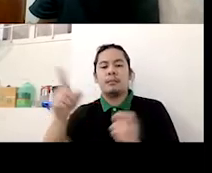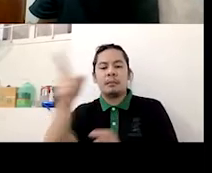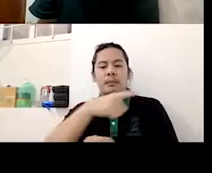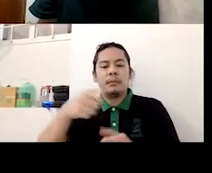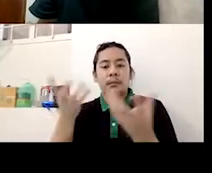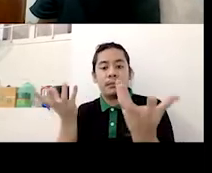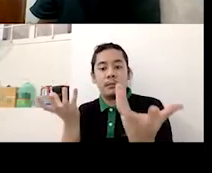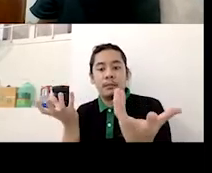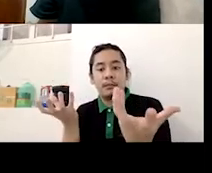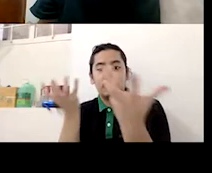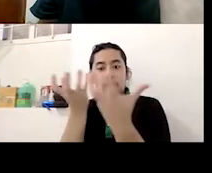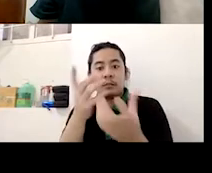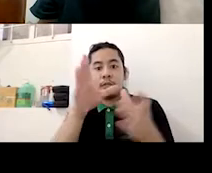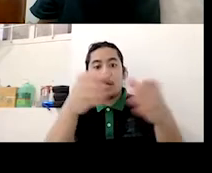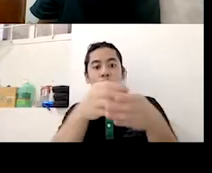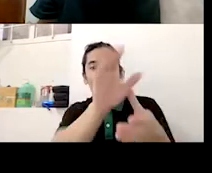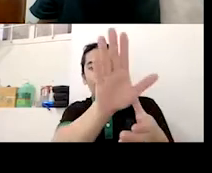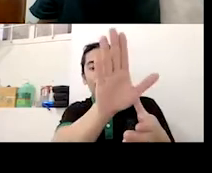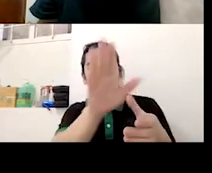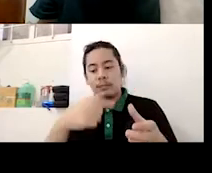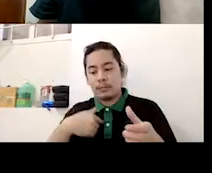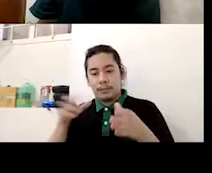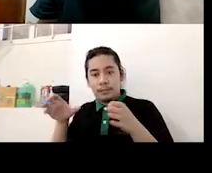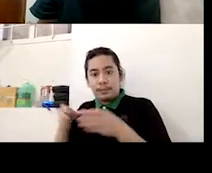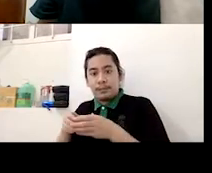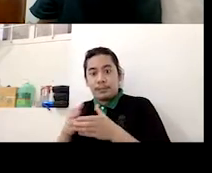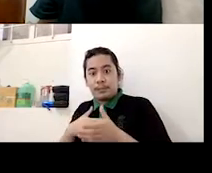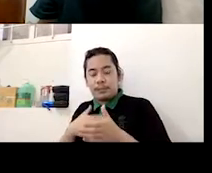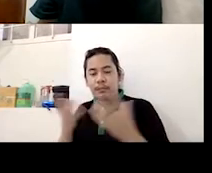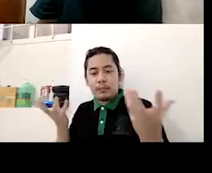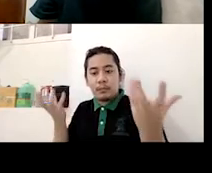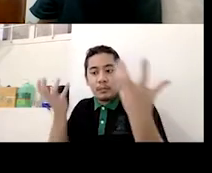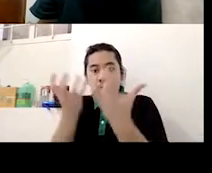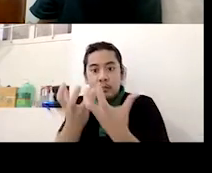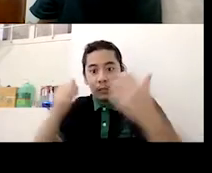So Jasmine and I talked about this, and